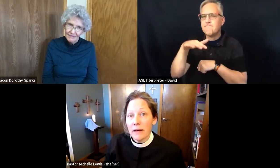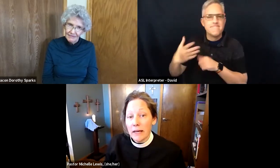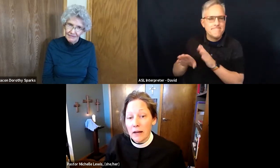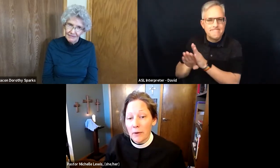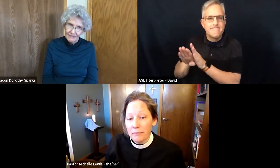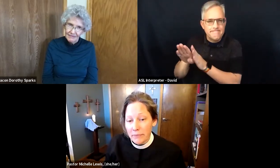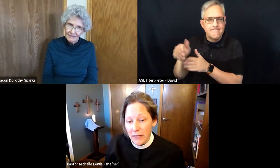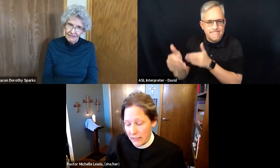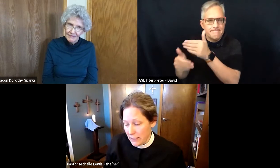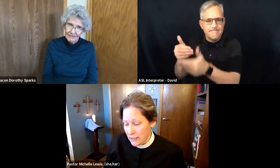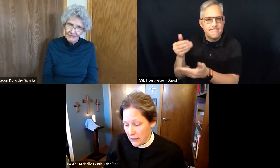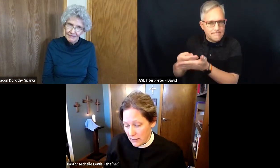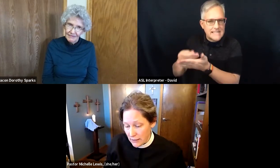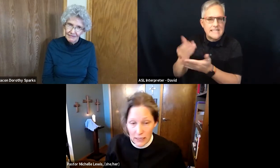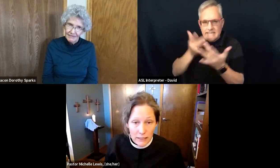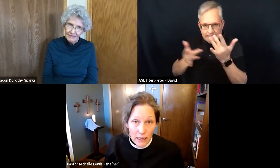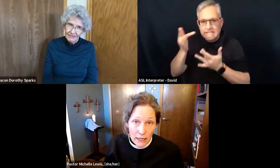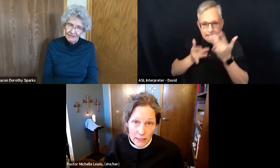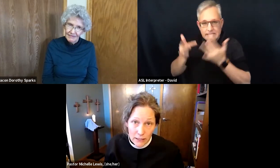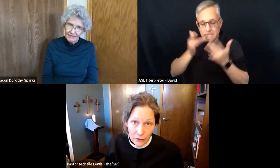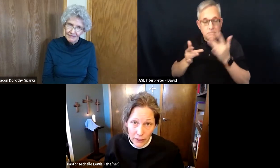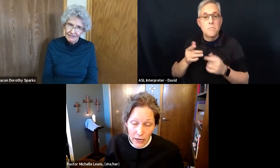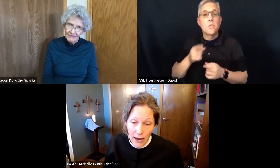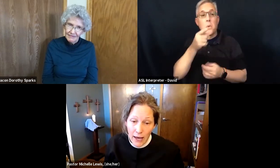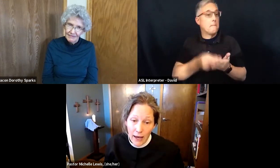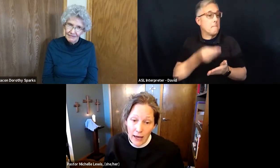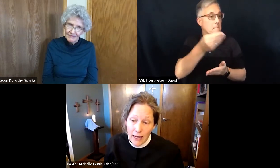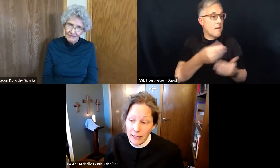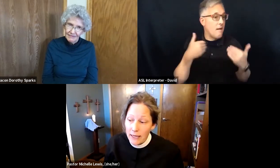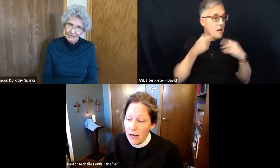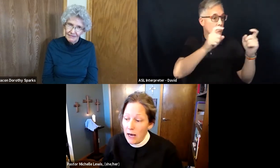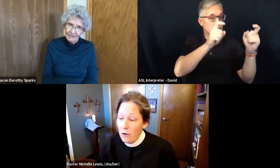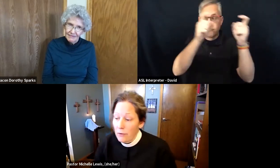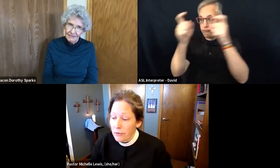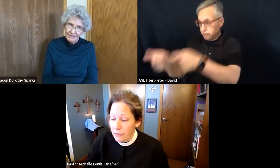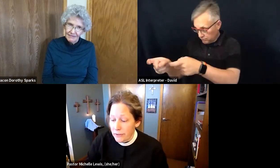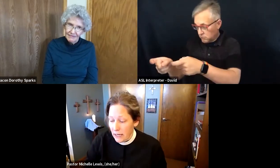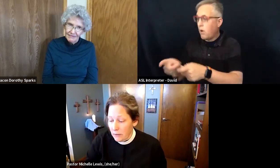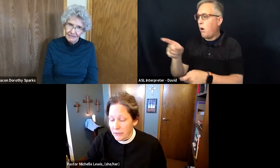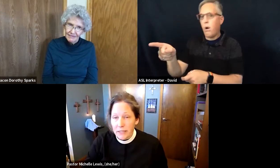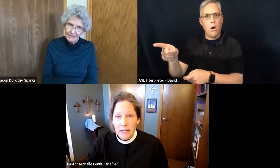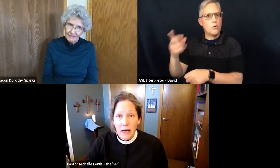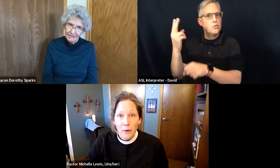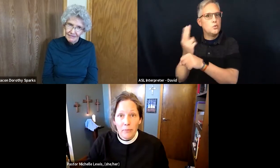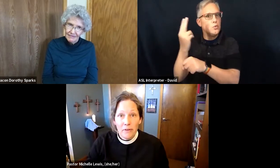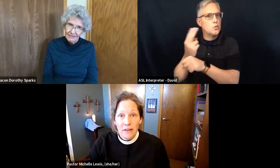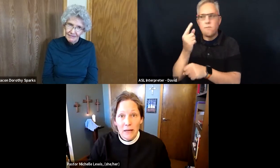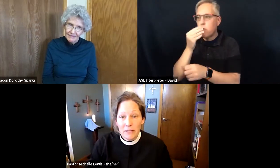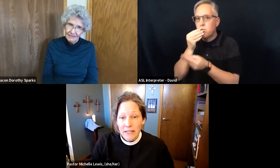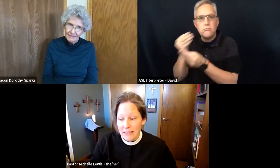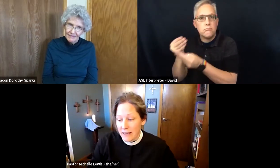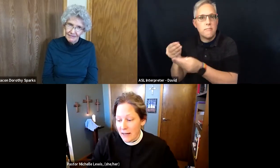have income that is steady and secure, and how those animals can help